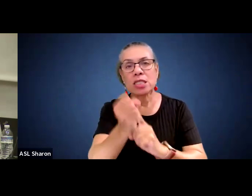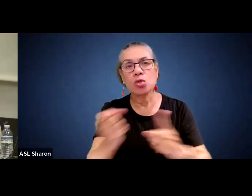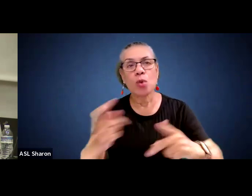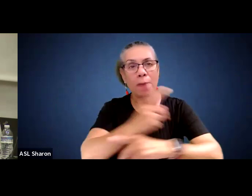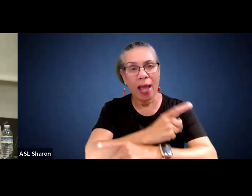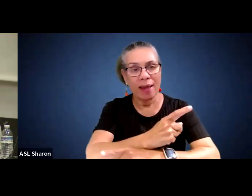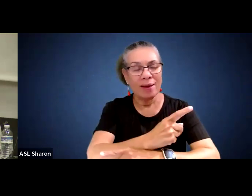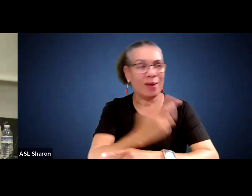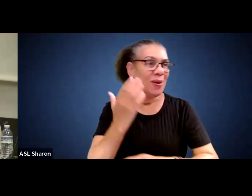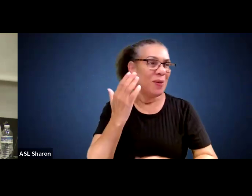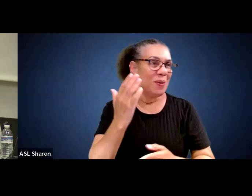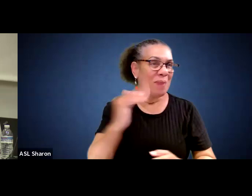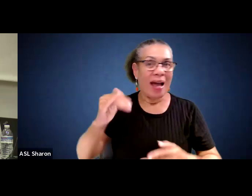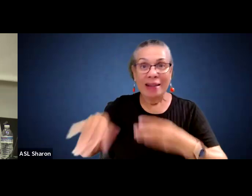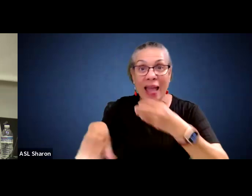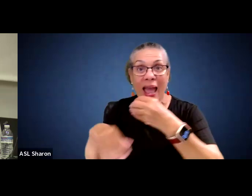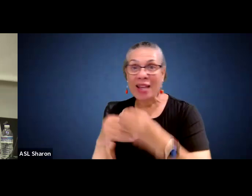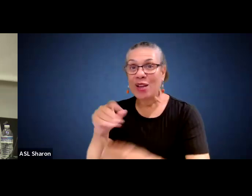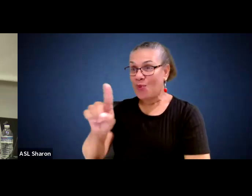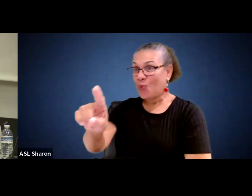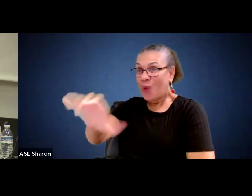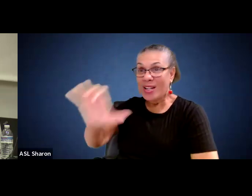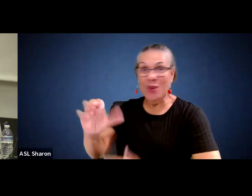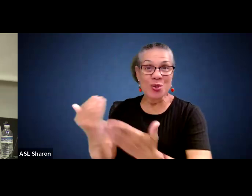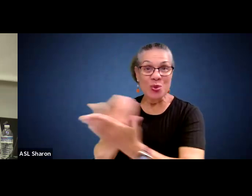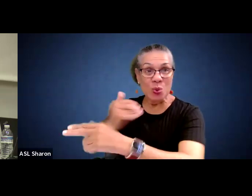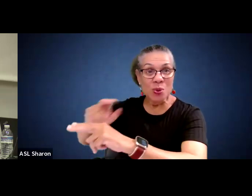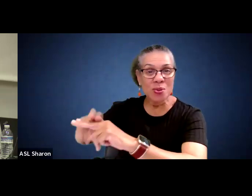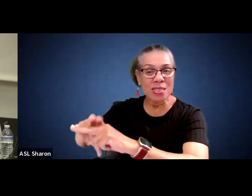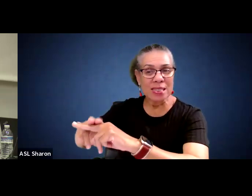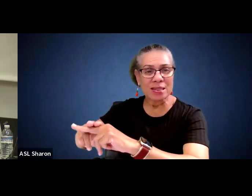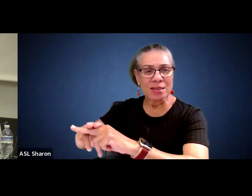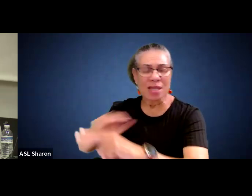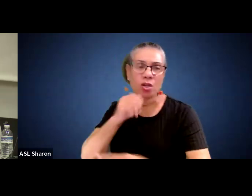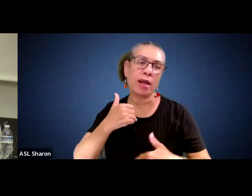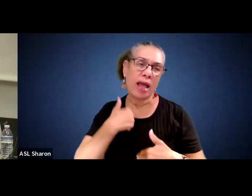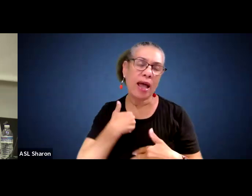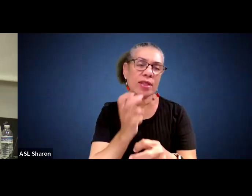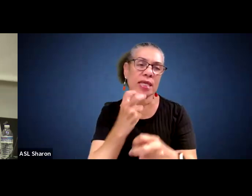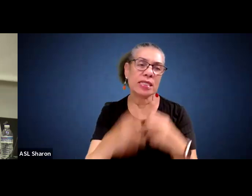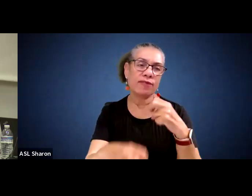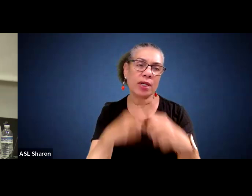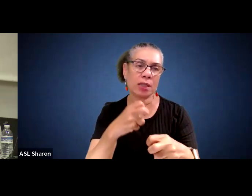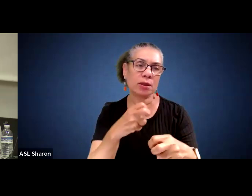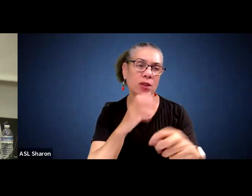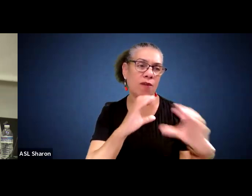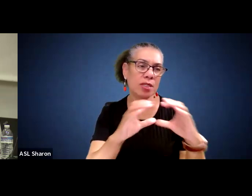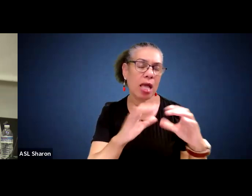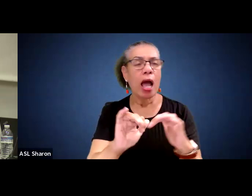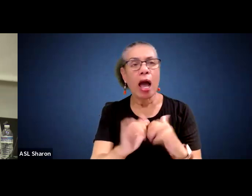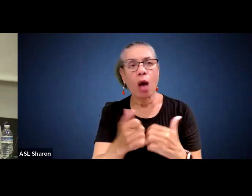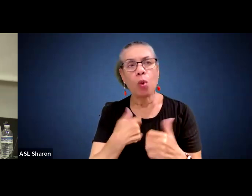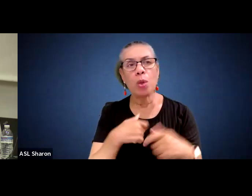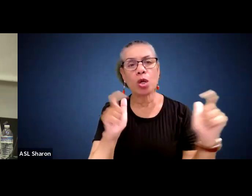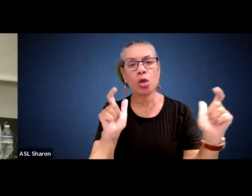fresh 100 in September and not having the tough conversation about where the reduction also lives